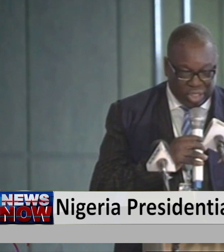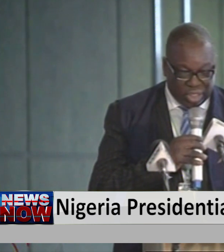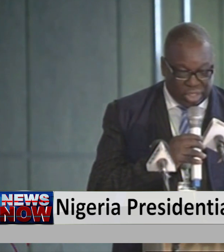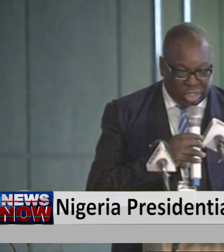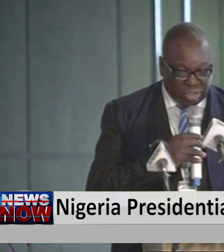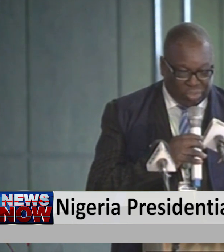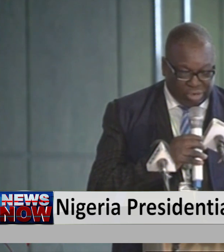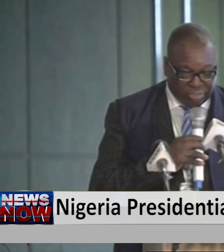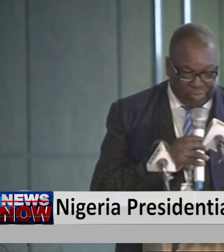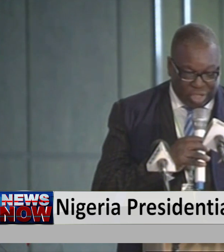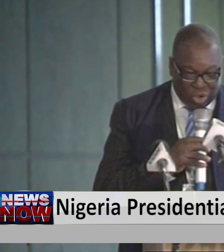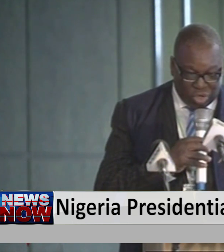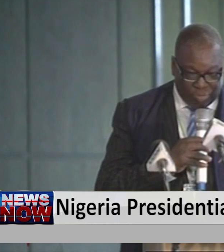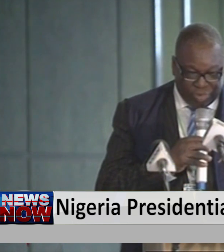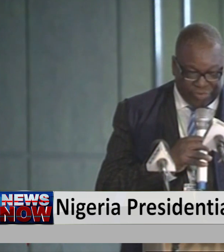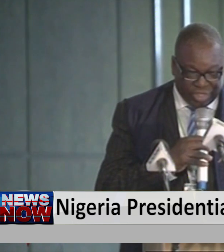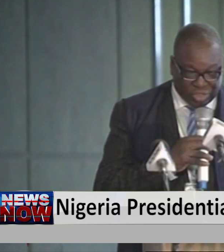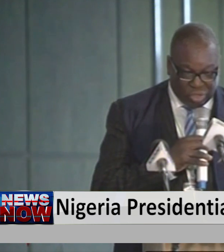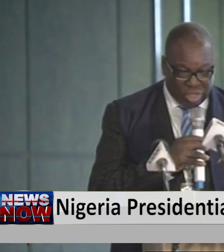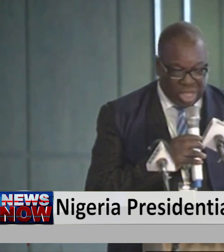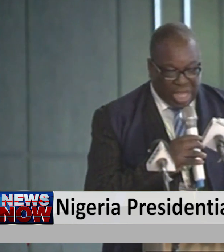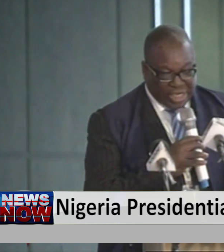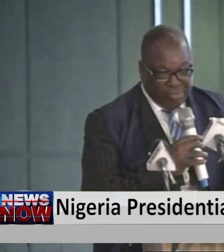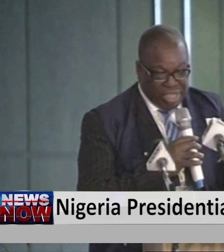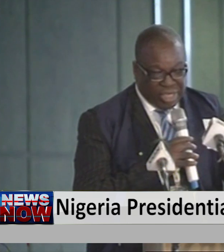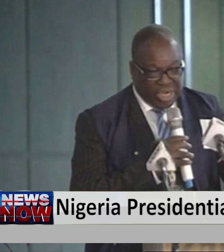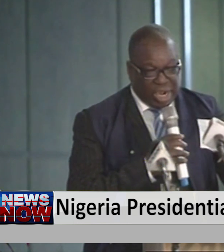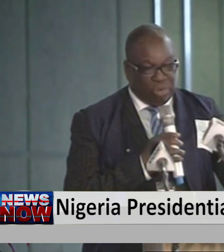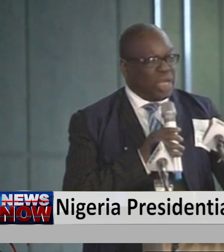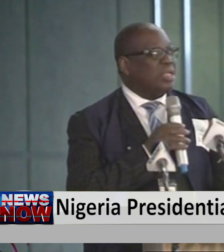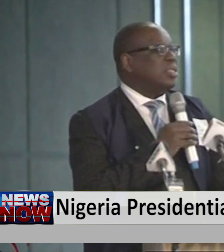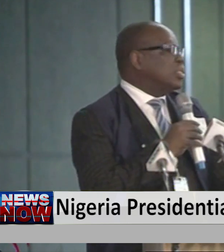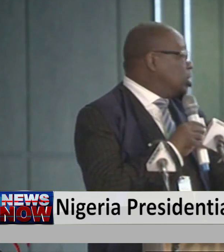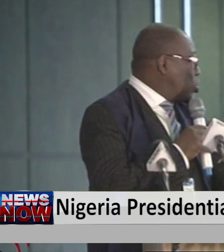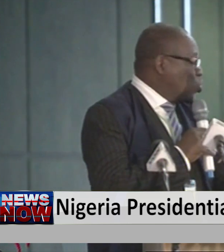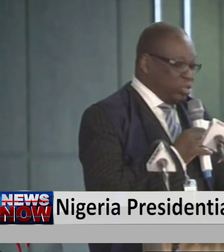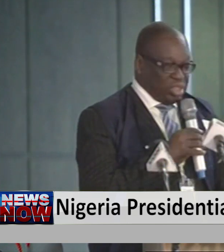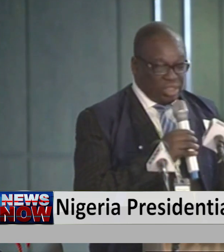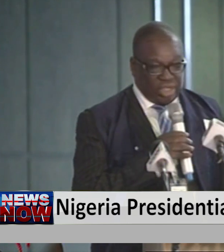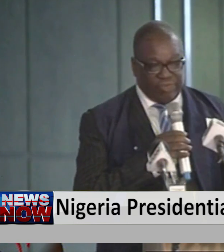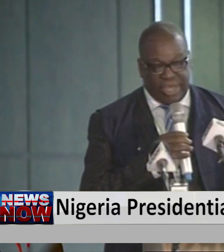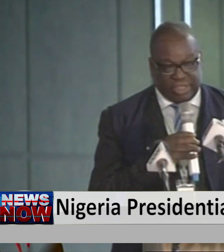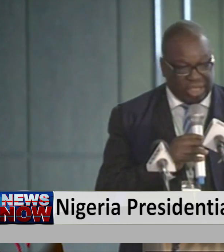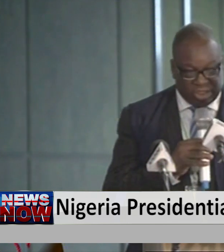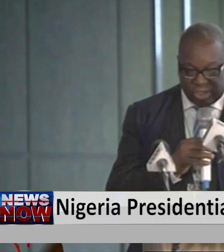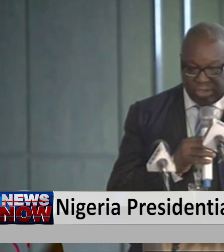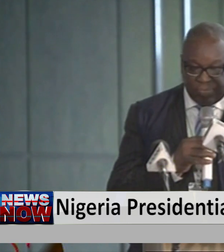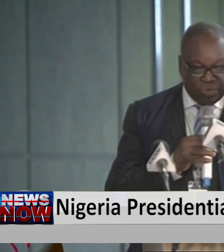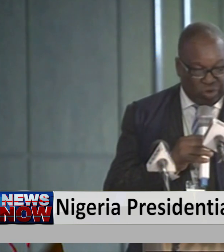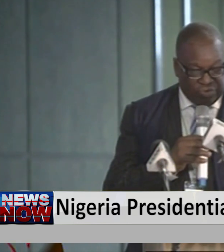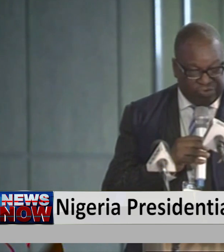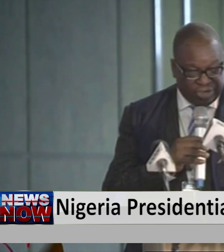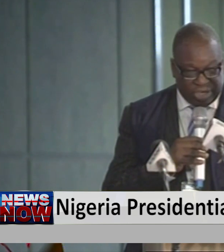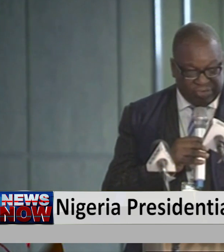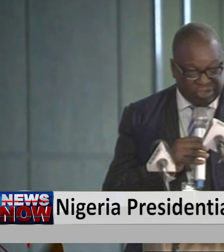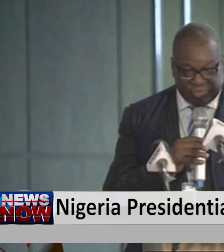Abuja. So may I respectfully call on Professor Adebiyi Daramola, who is the Vice Chancellor